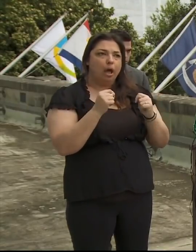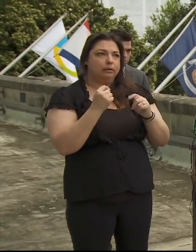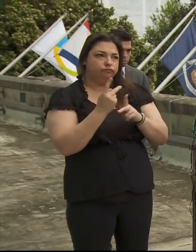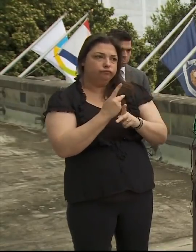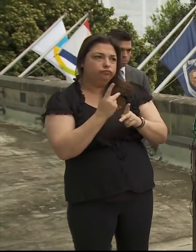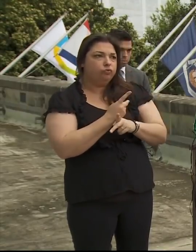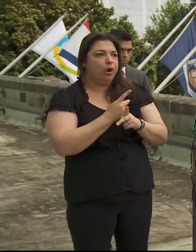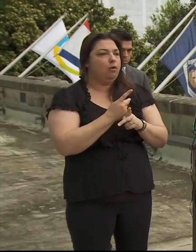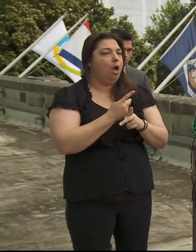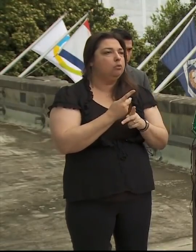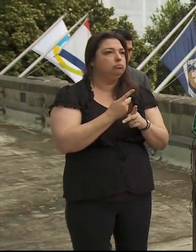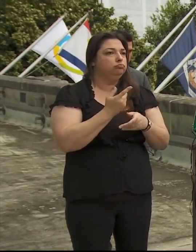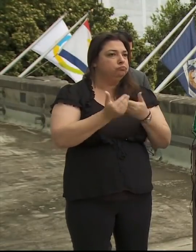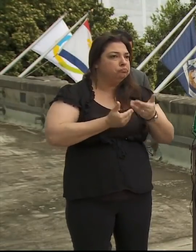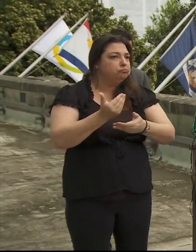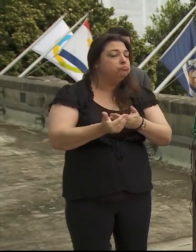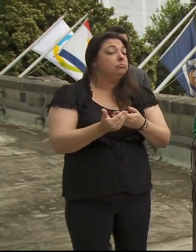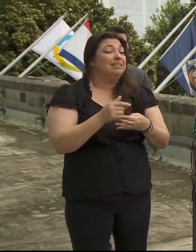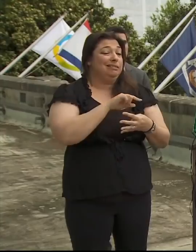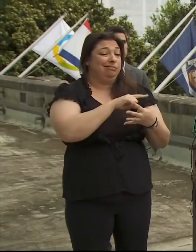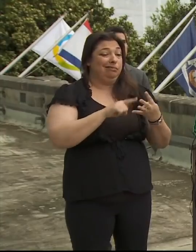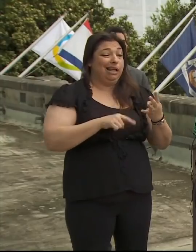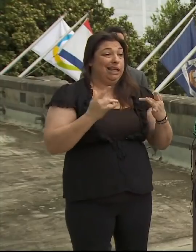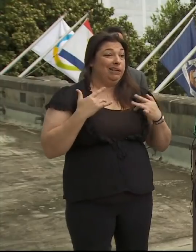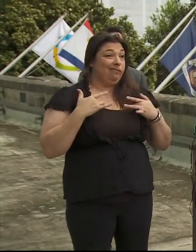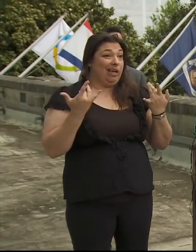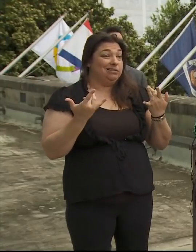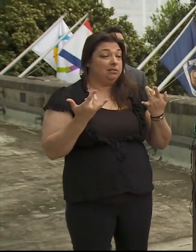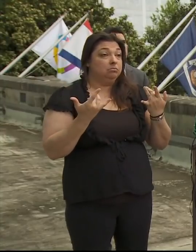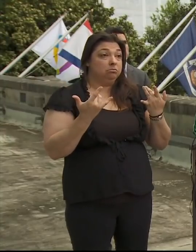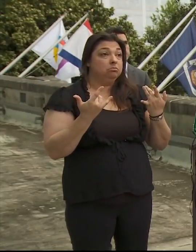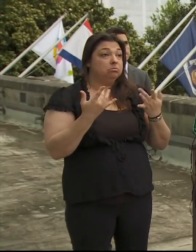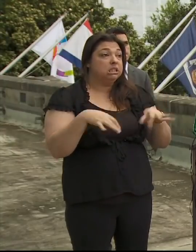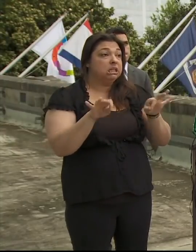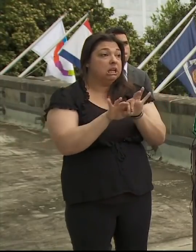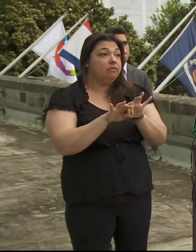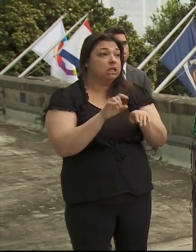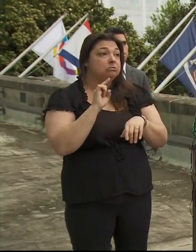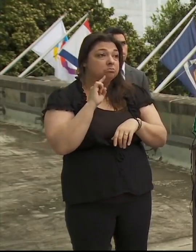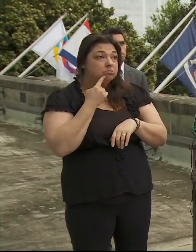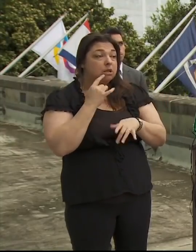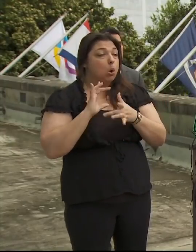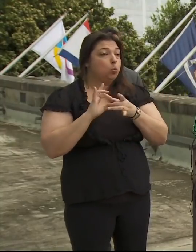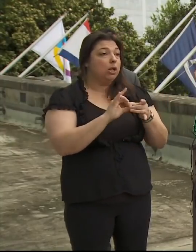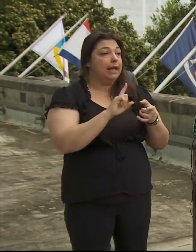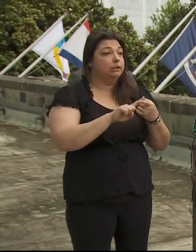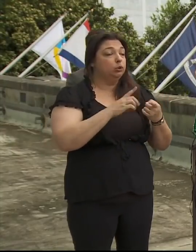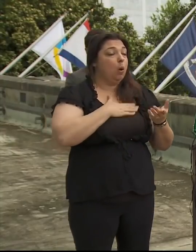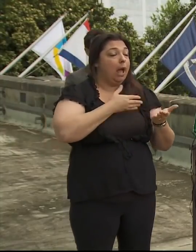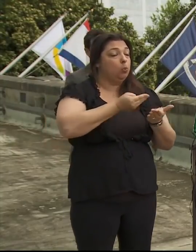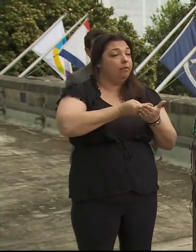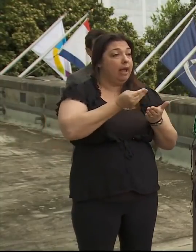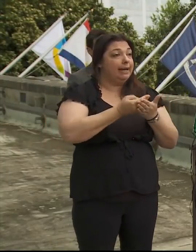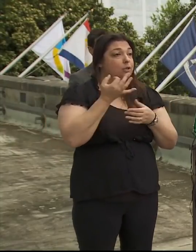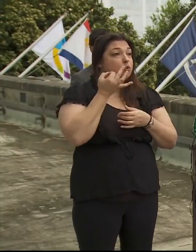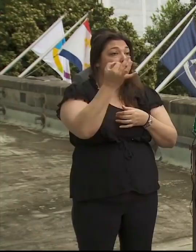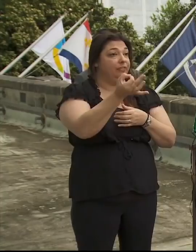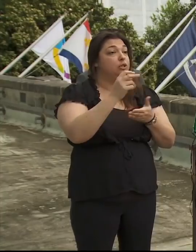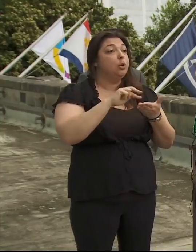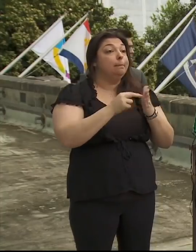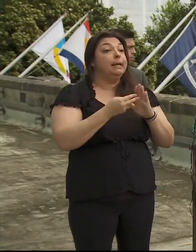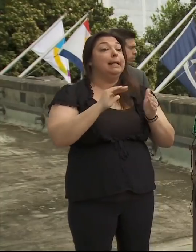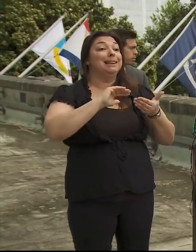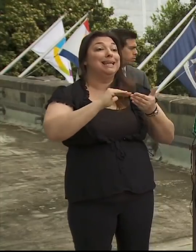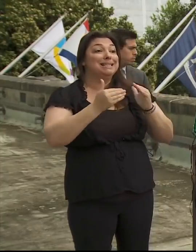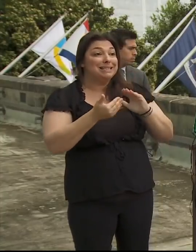through. Each of these events have been significant as it relates to our financial future, meaning the